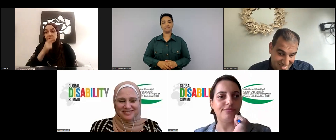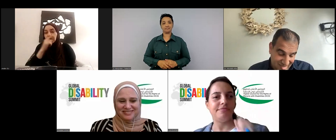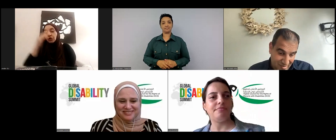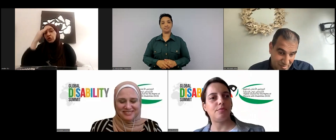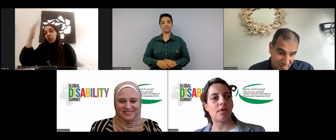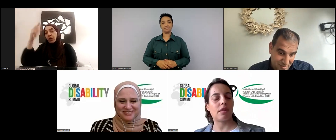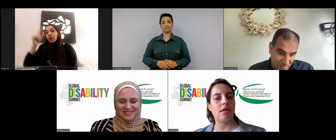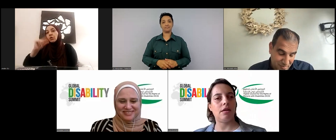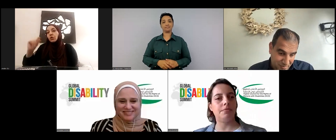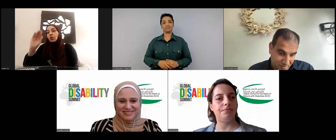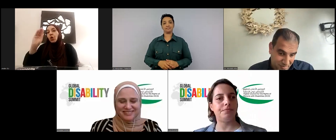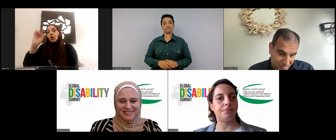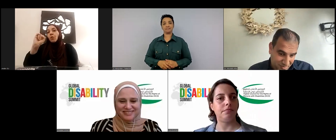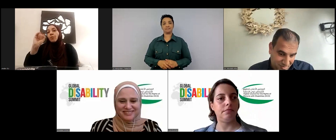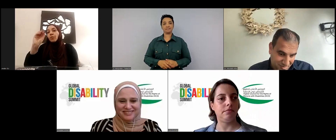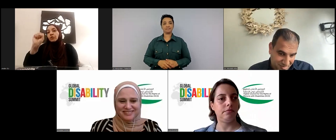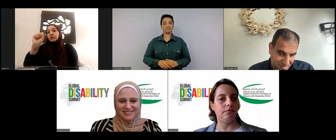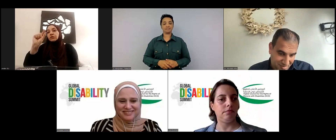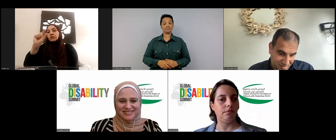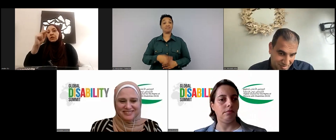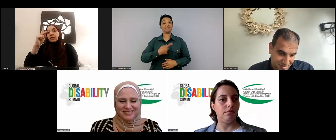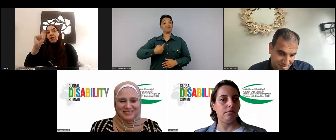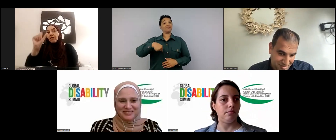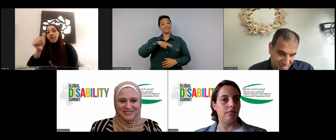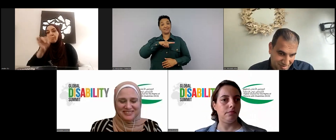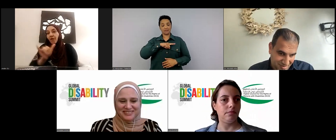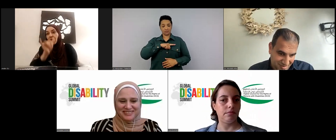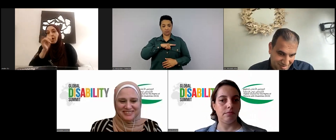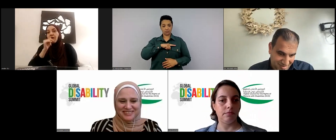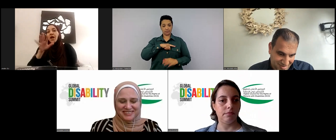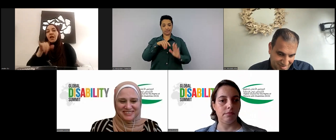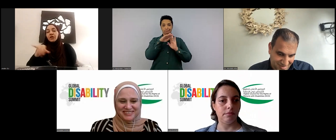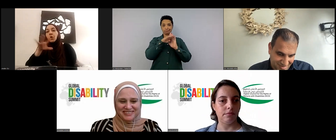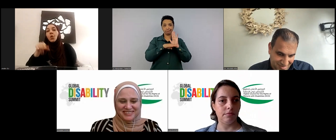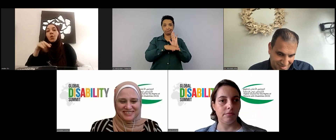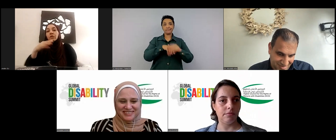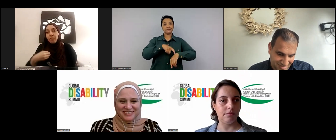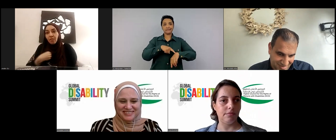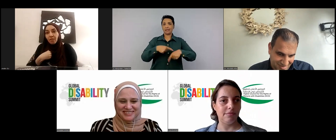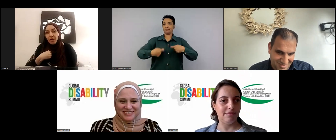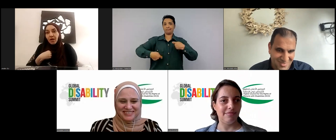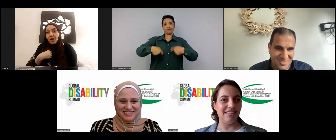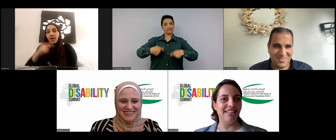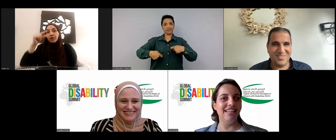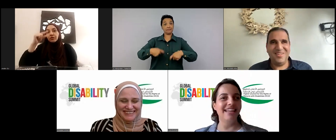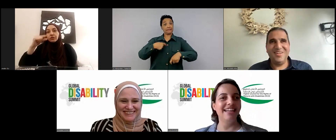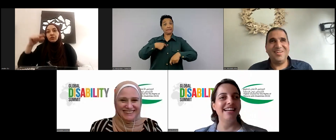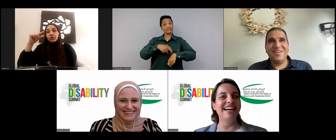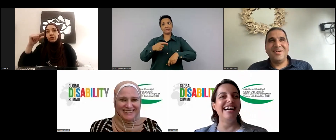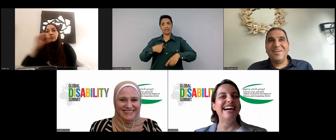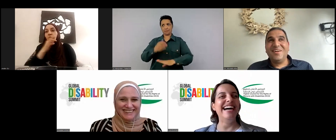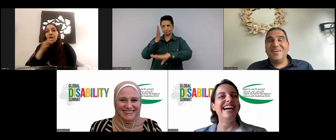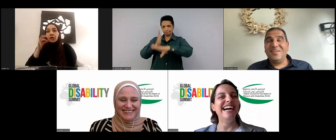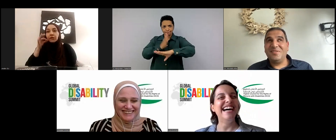totally different roles. Usually, Ghadir is very flexible in terms of time. I am rigid, but now we are